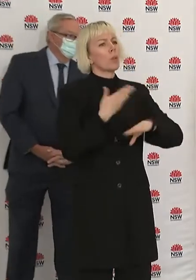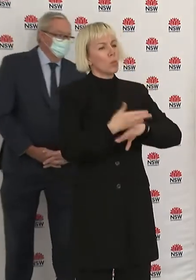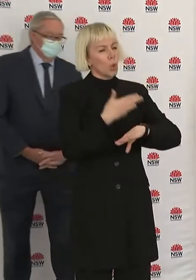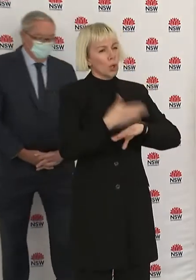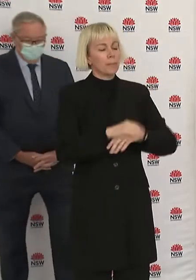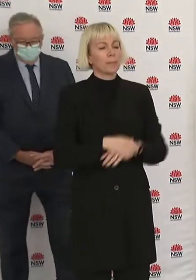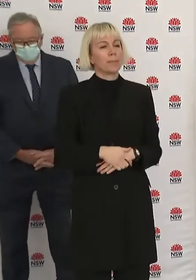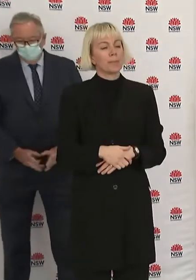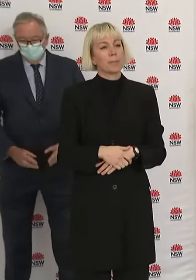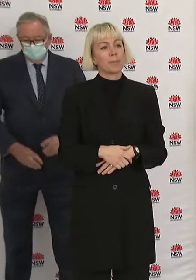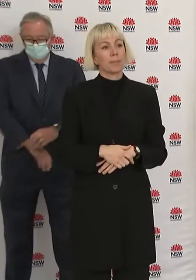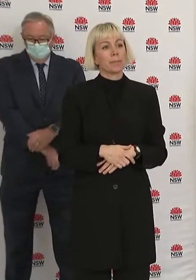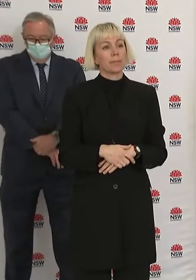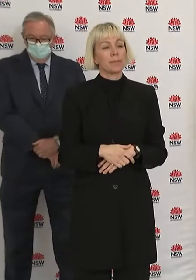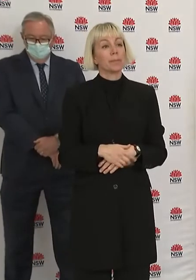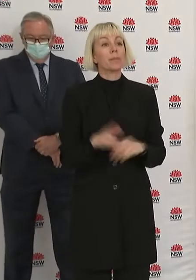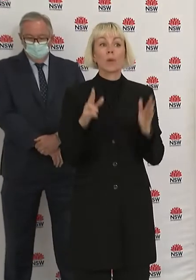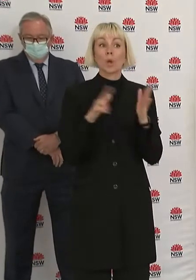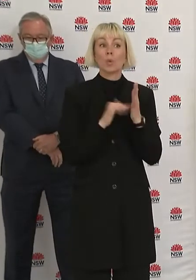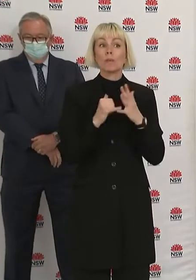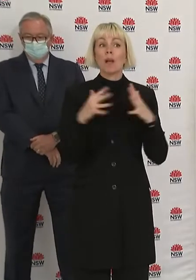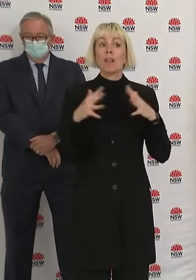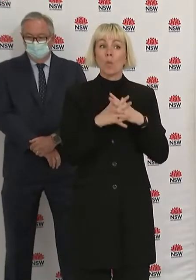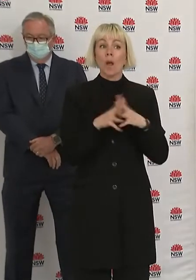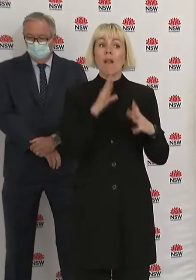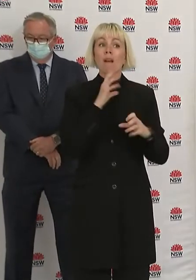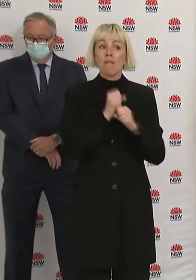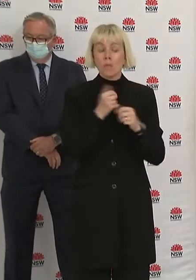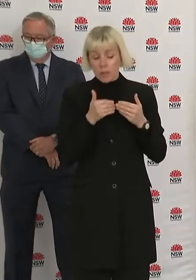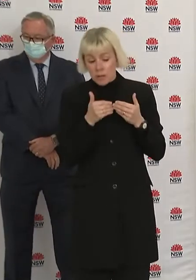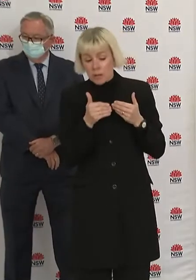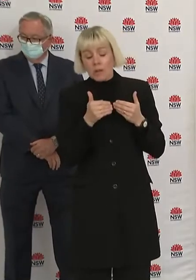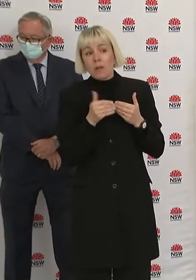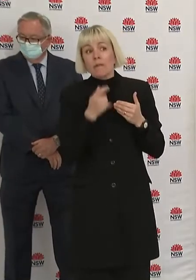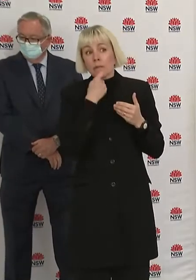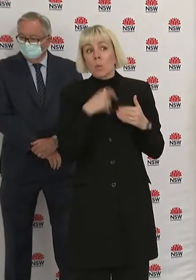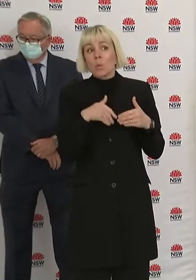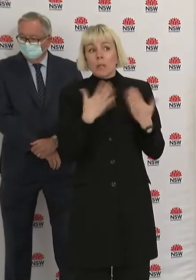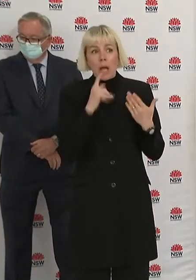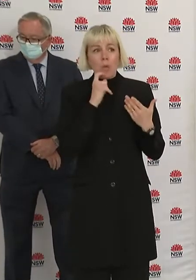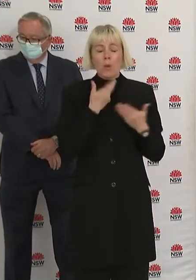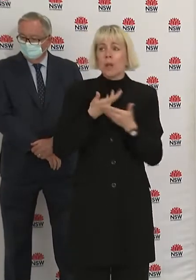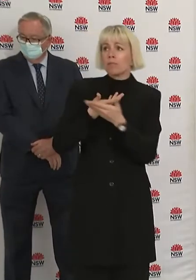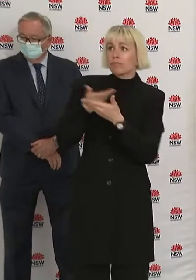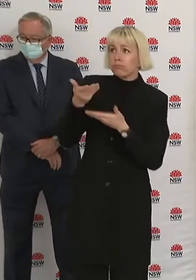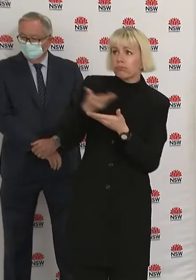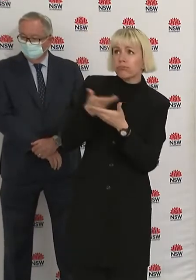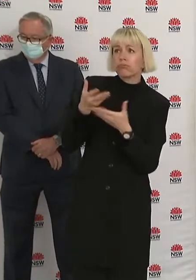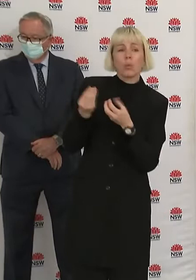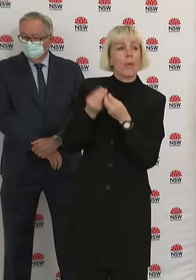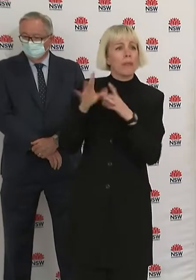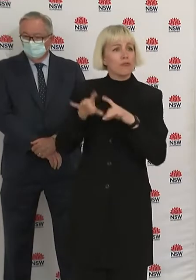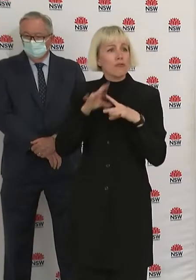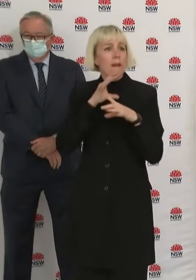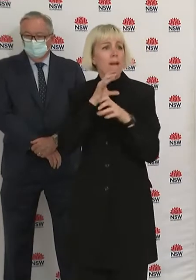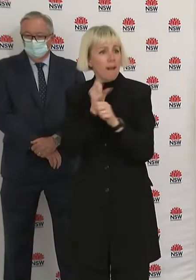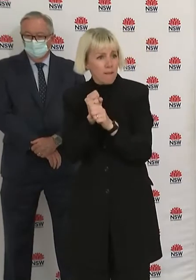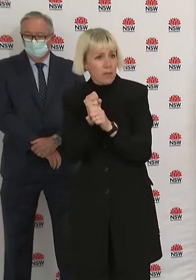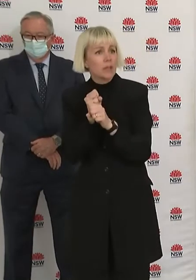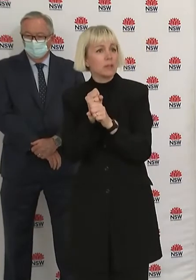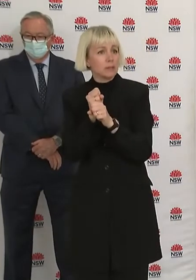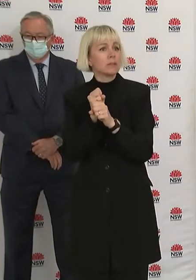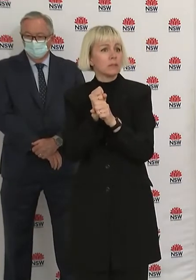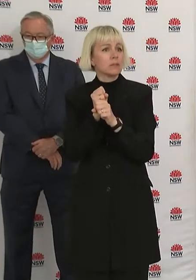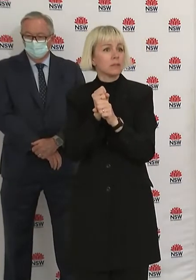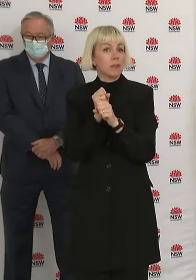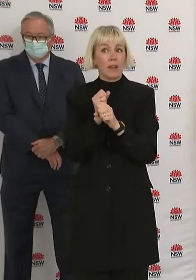that the New South Wales Government is working hard in the next few days, not only to have these conversations through our federal authorities, which we've already